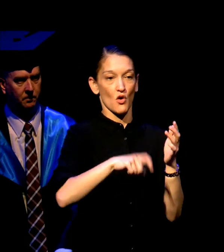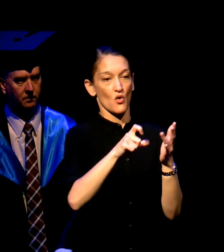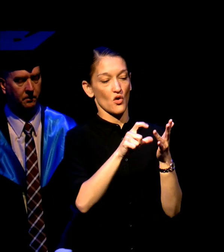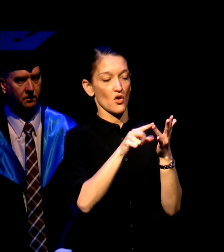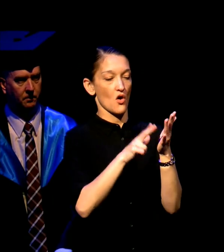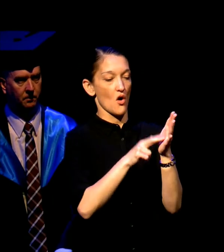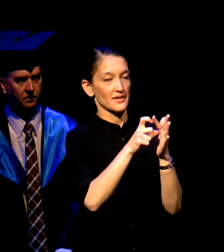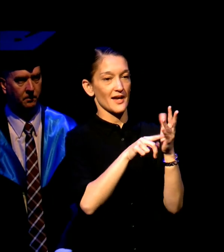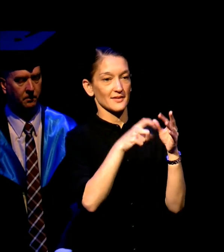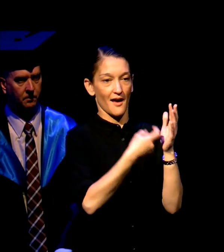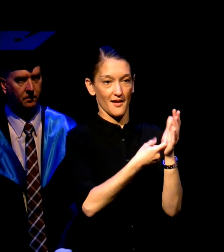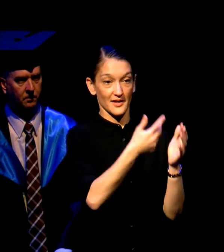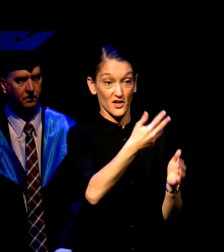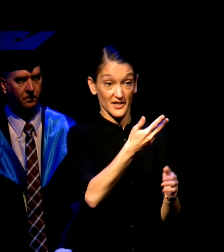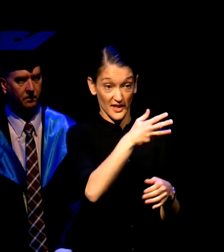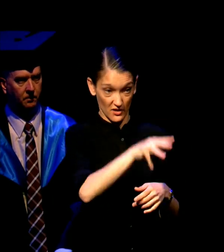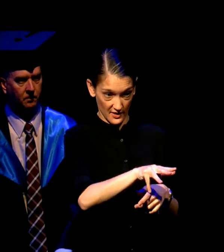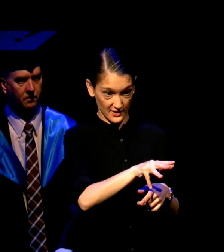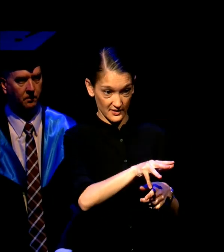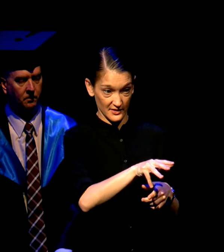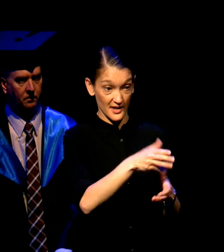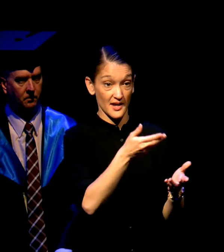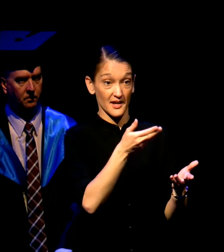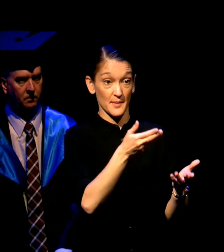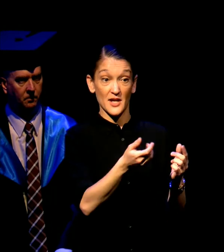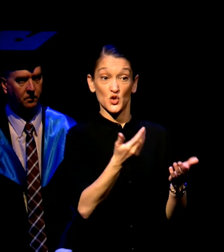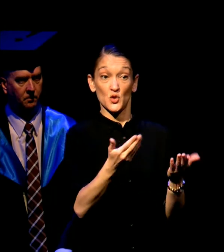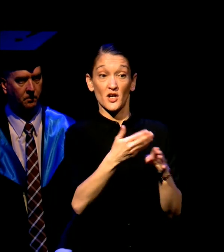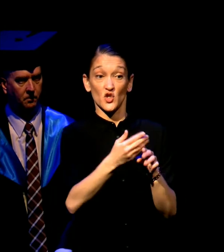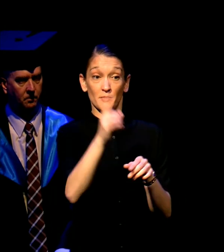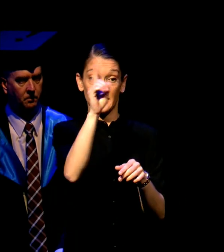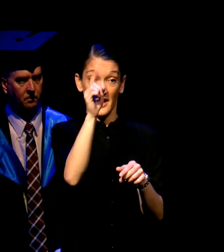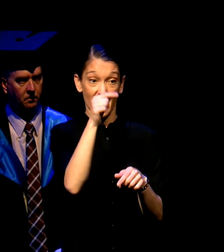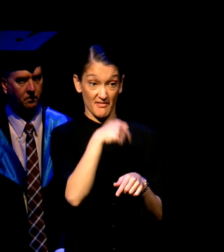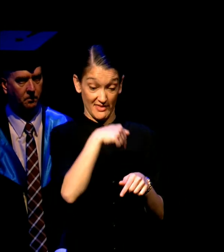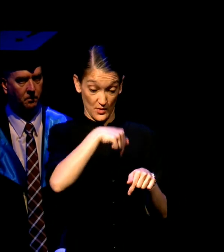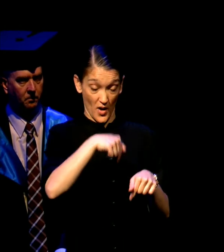I have today, that I hold right now, did not exist.